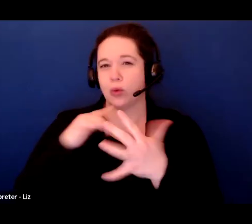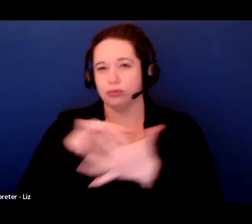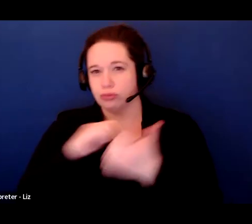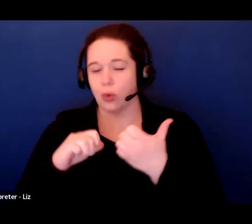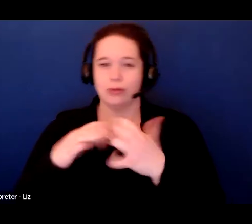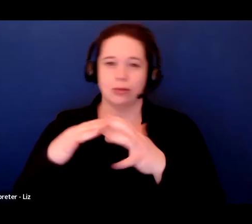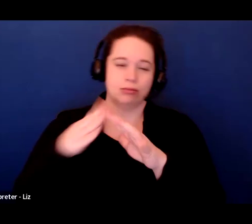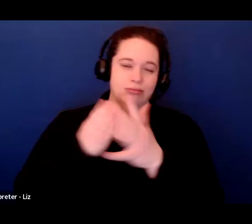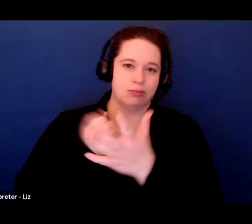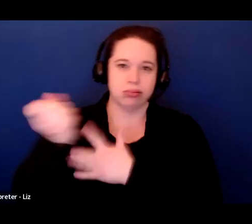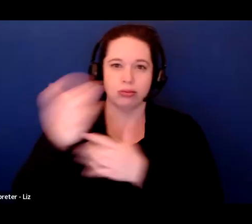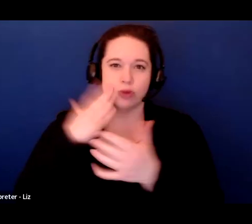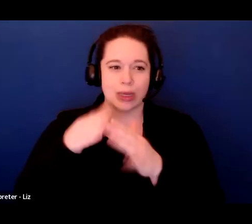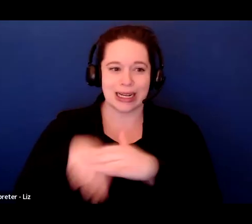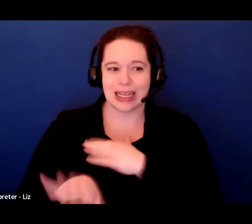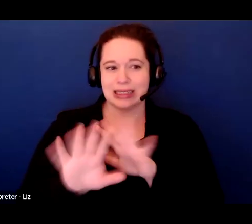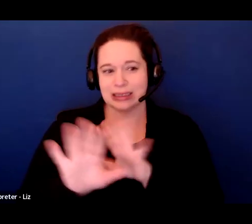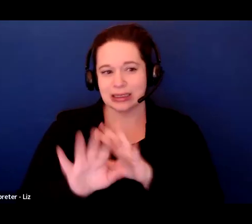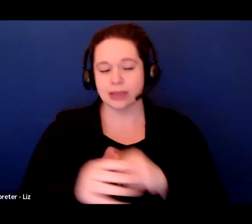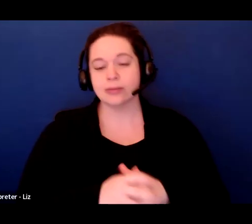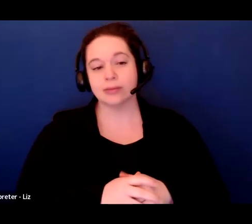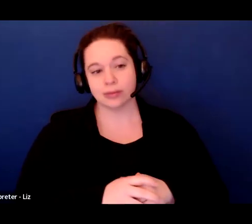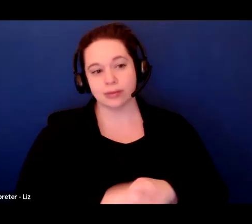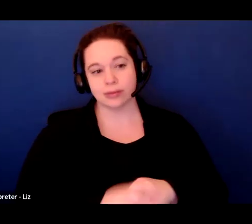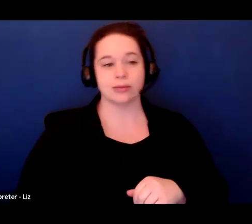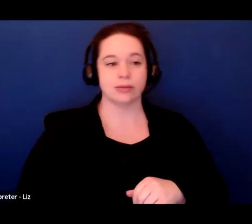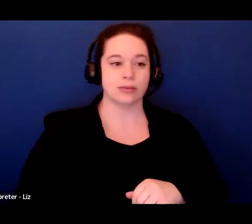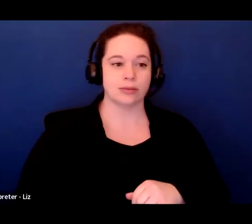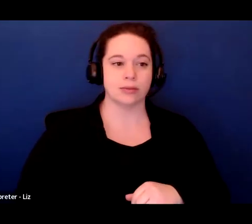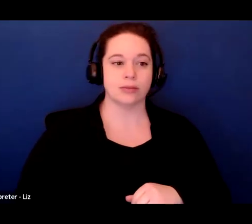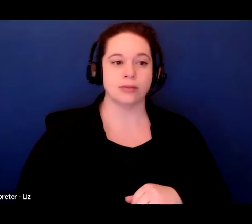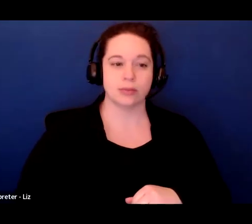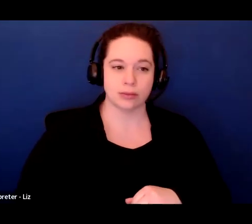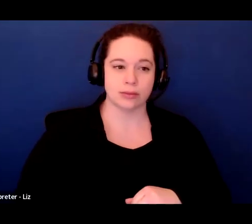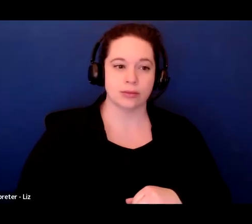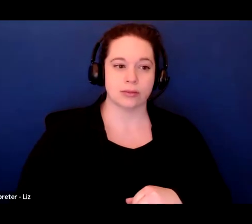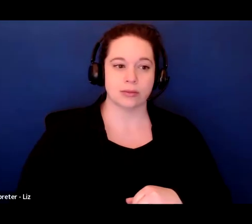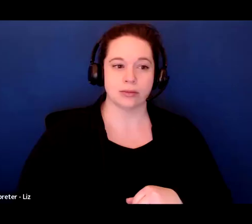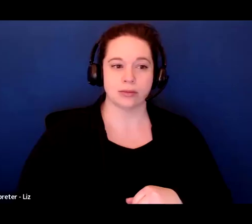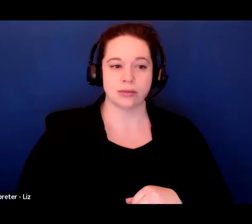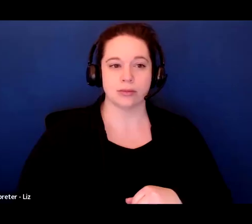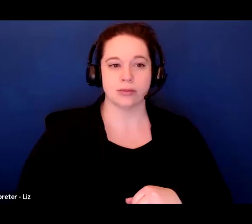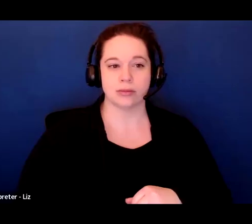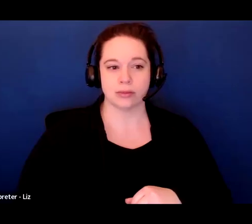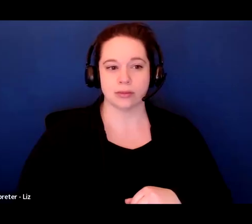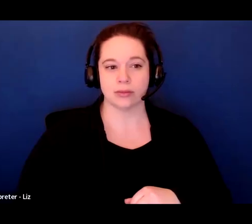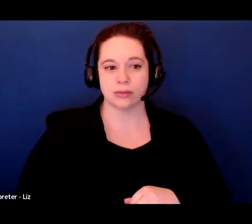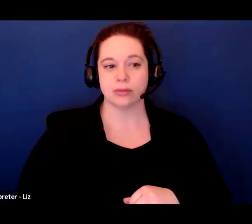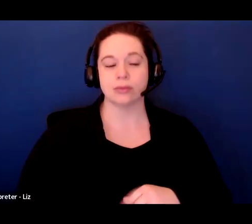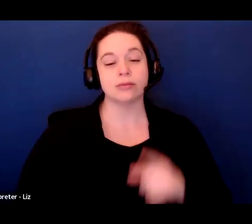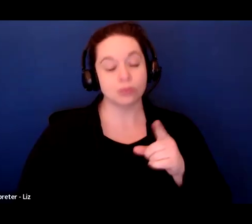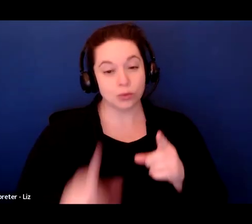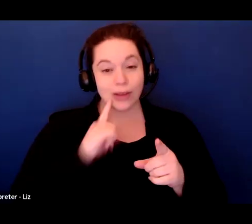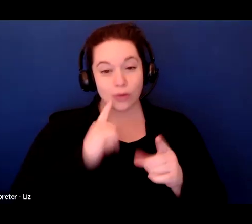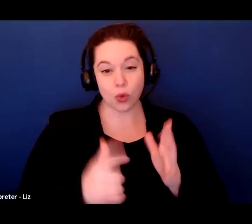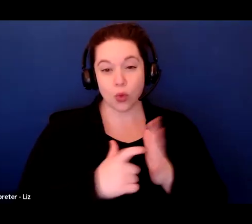in. So be sure and see if that service is available, but be sure and tell them, especially if you're requiring power for